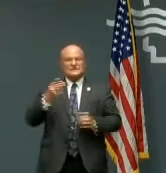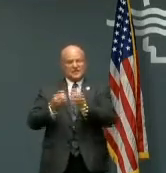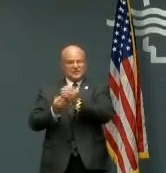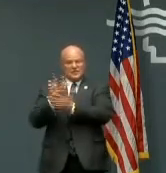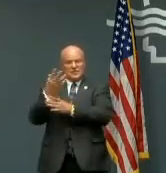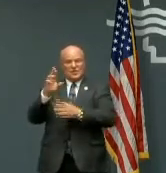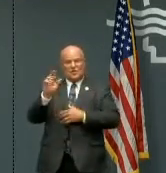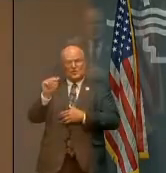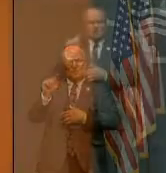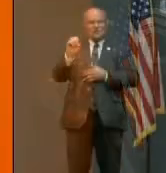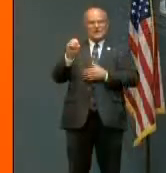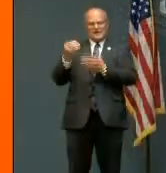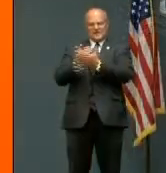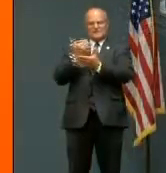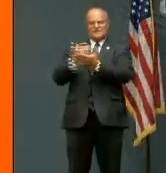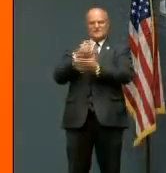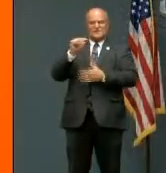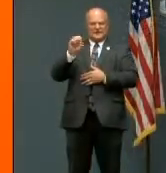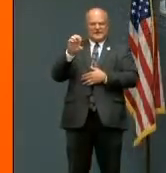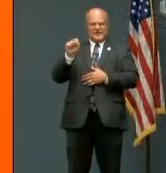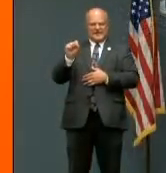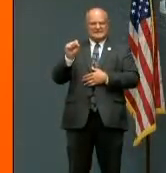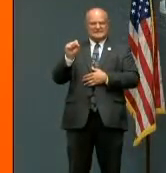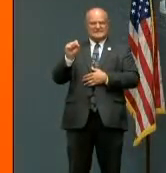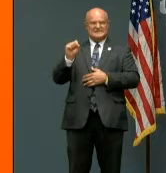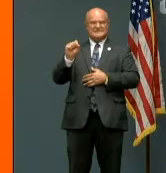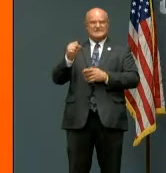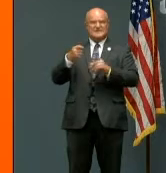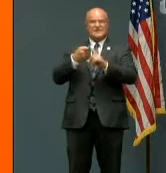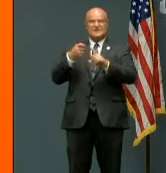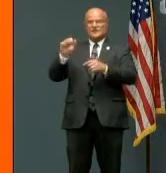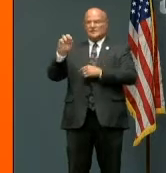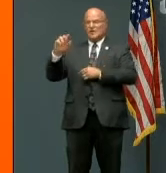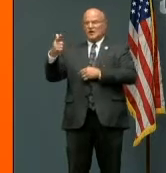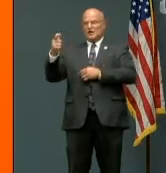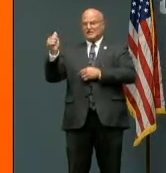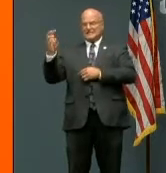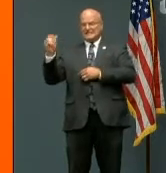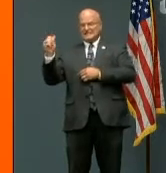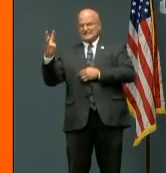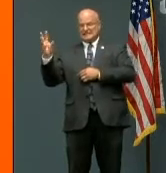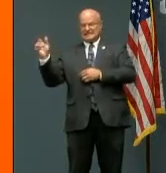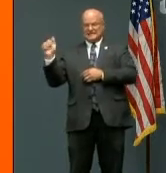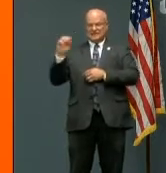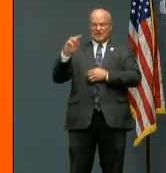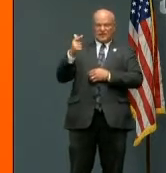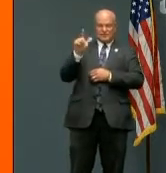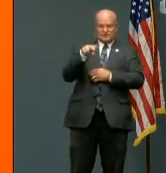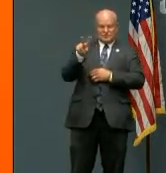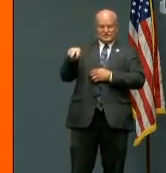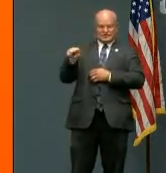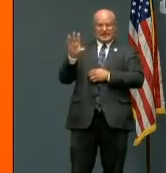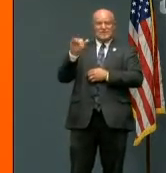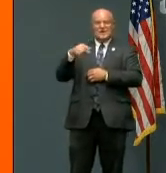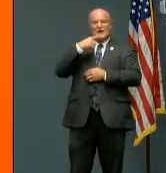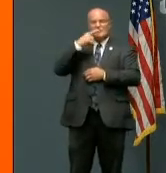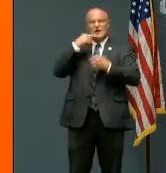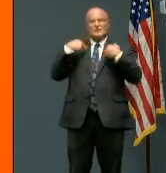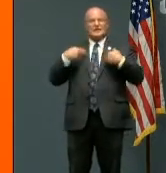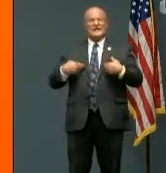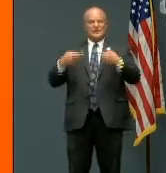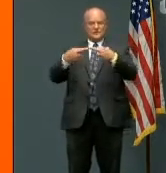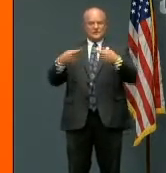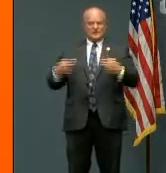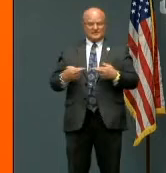growth rate of new cases from August 16th to August 22nd by public health